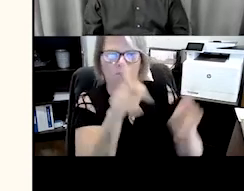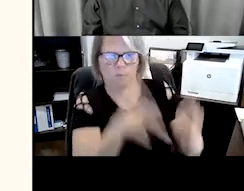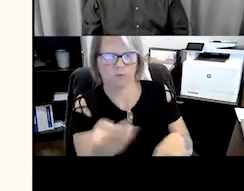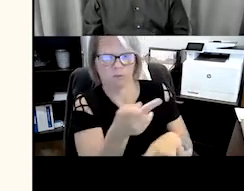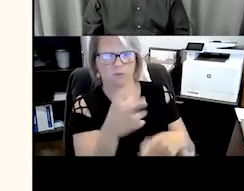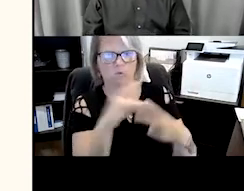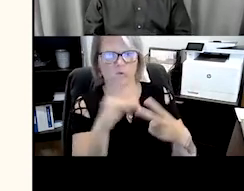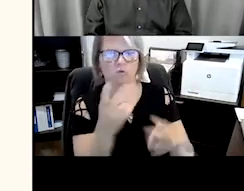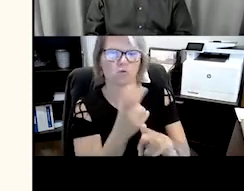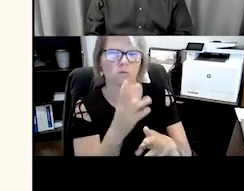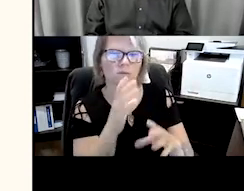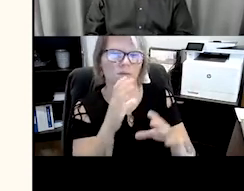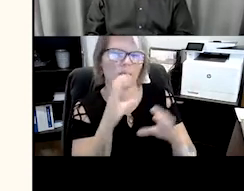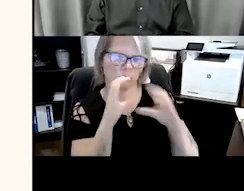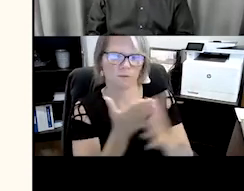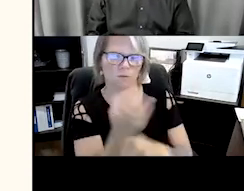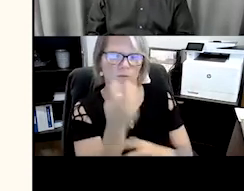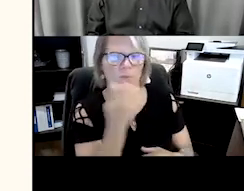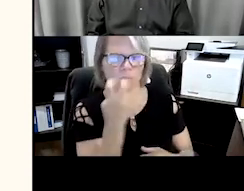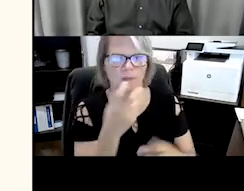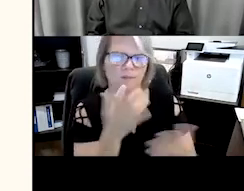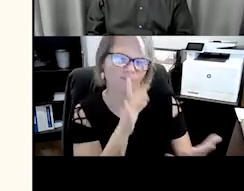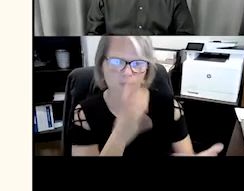reading, we may be missing a lot.